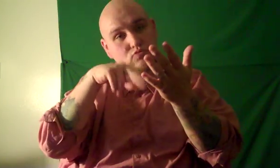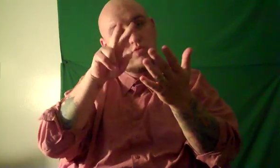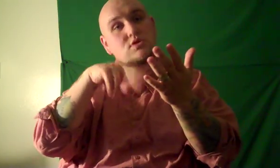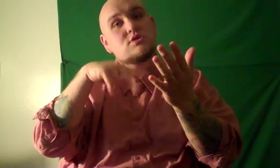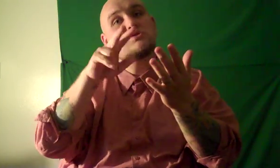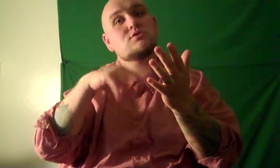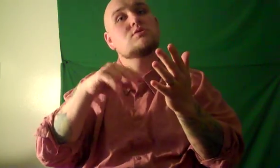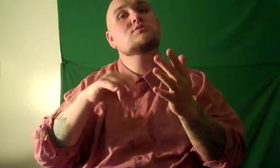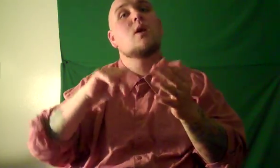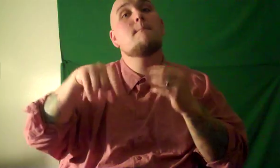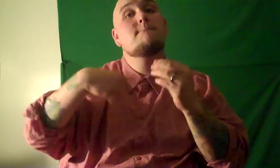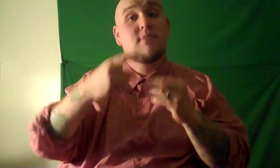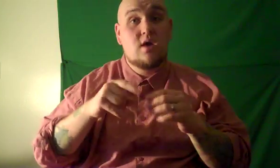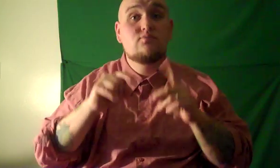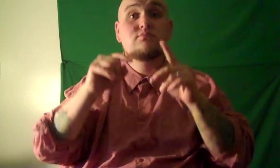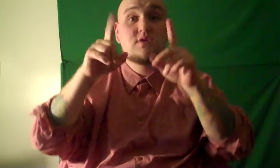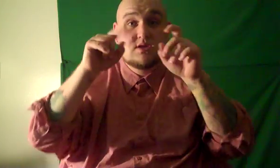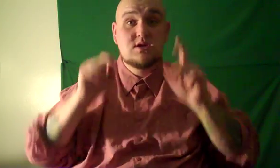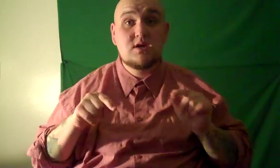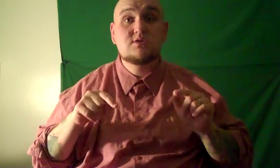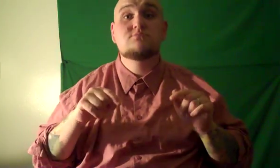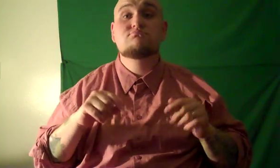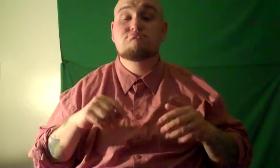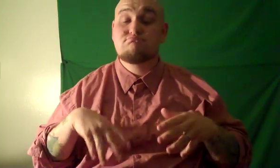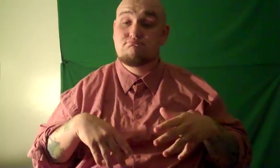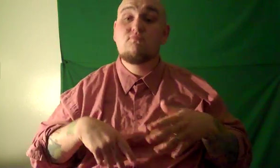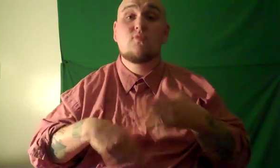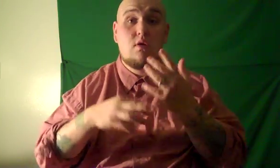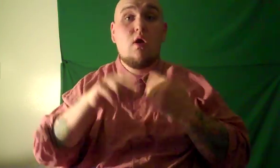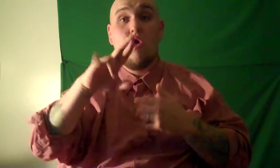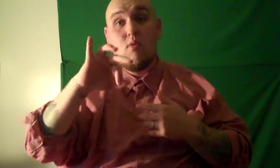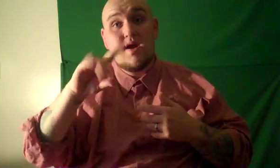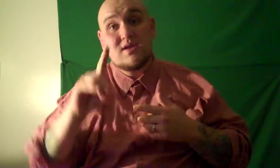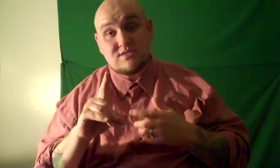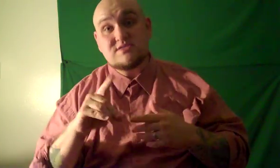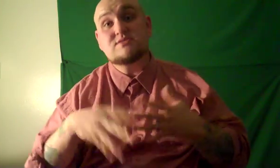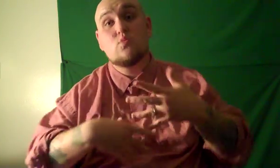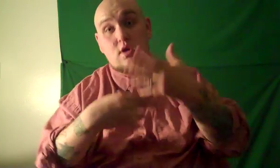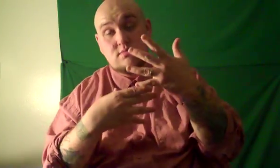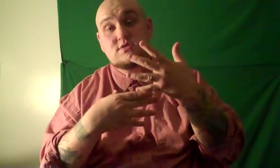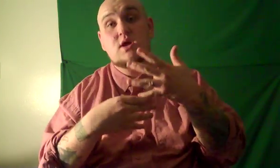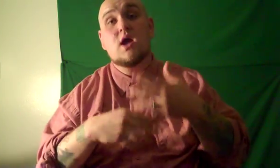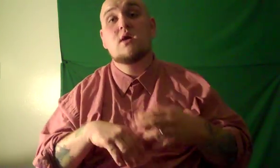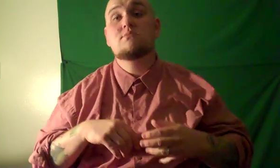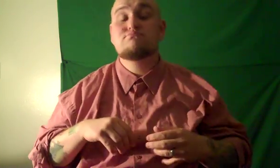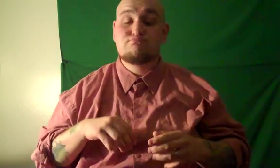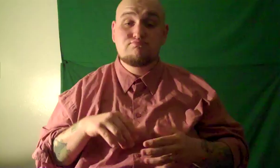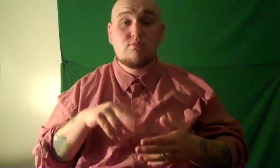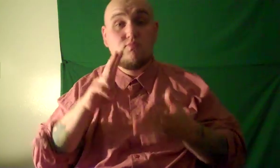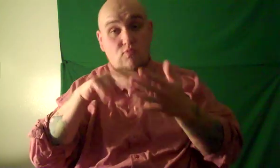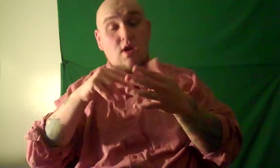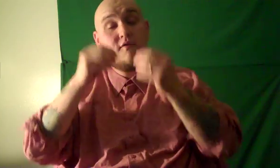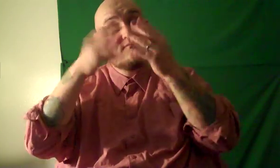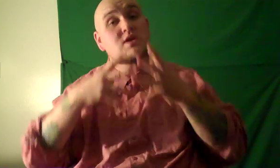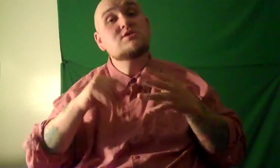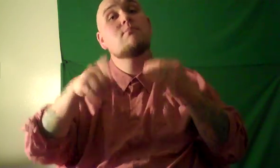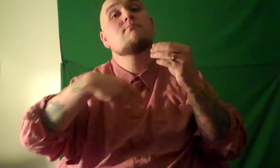Okay, so make sure you visit RID's website. Make sure you start finding out information about the NIC test. And again, there are